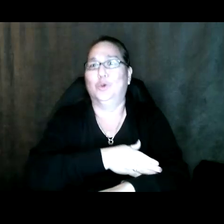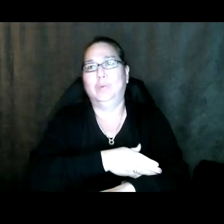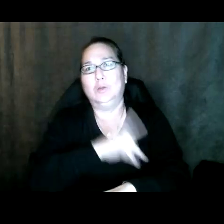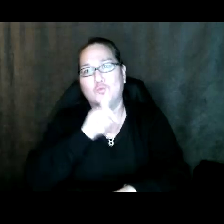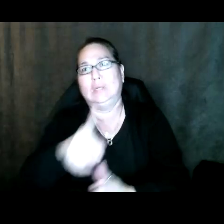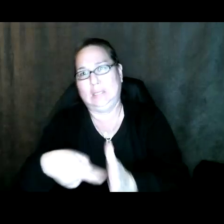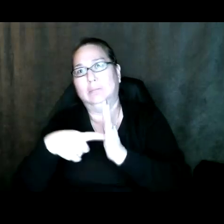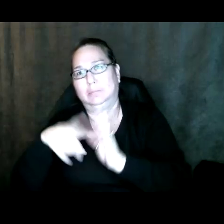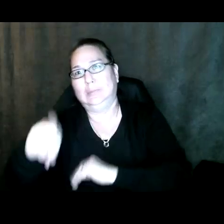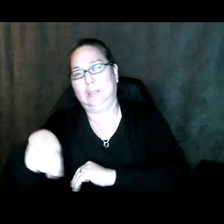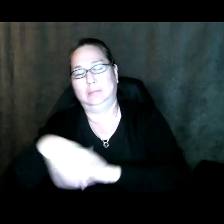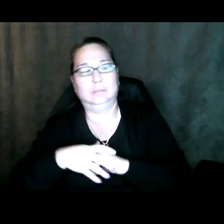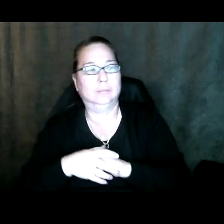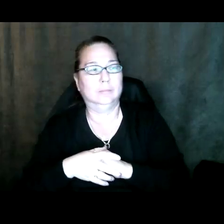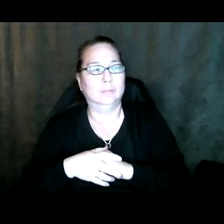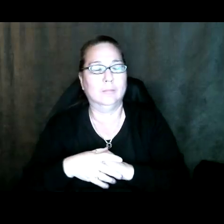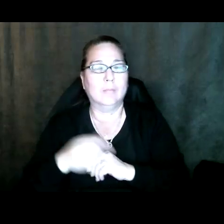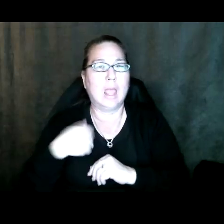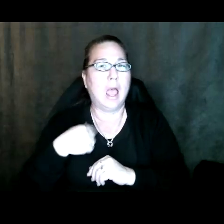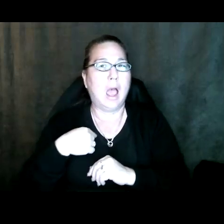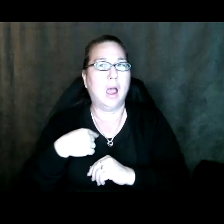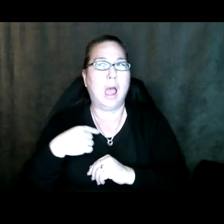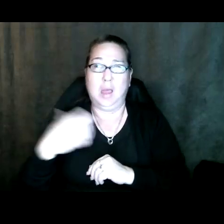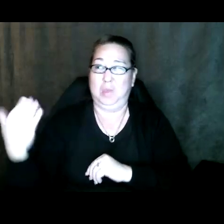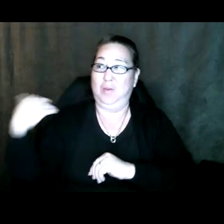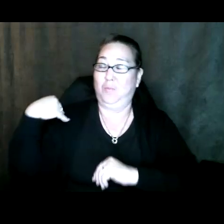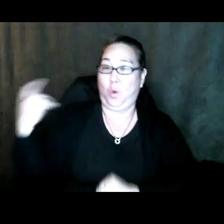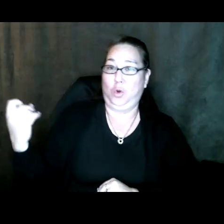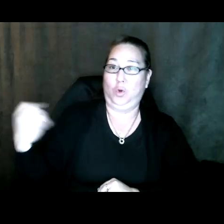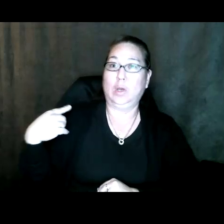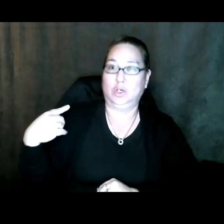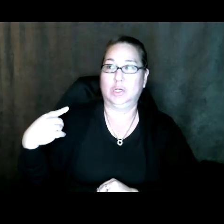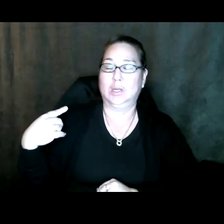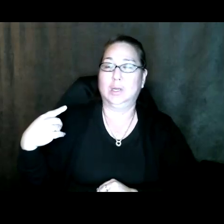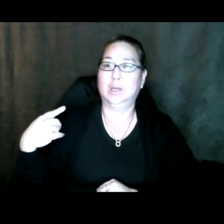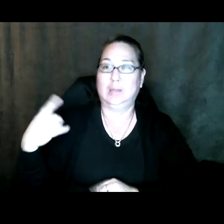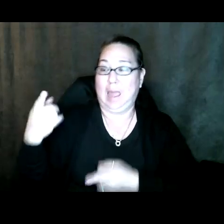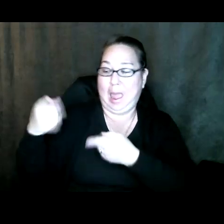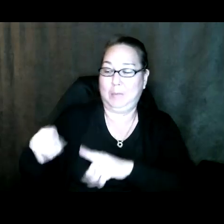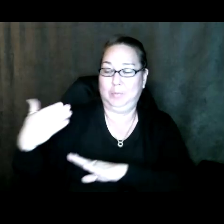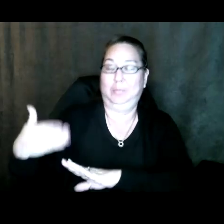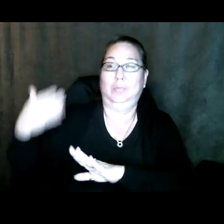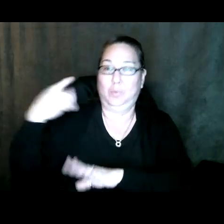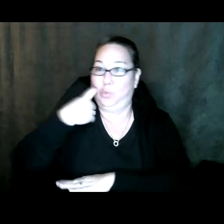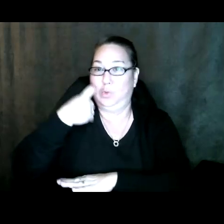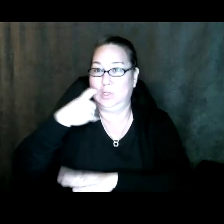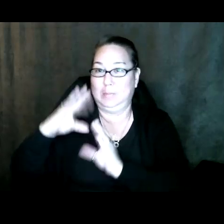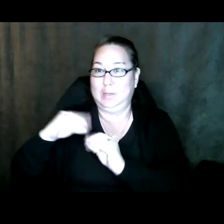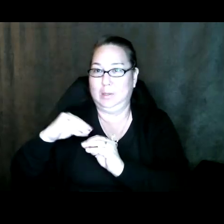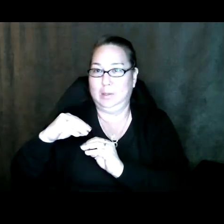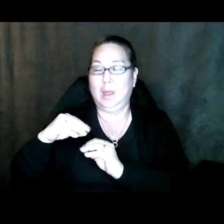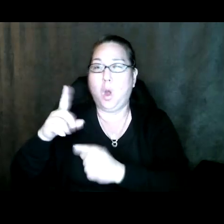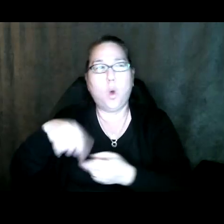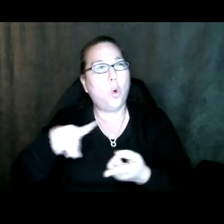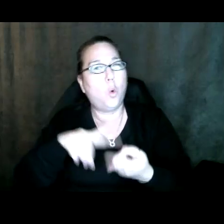to address a repeated school committee question during recent presentations, during recent meetings. When have we waited